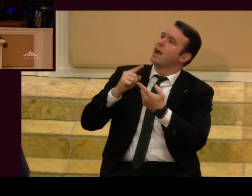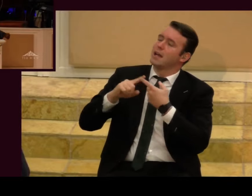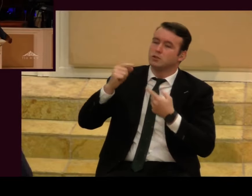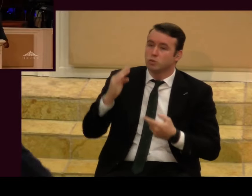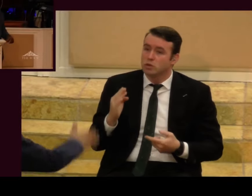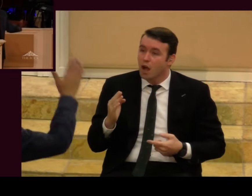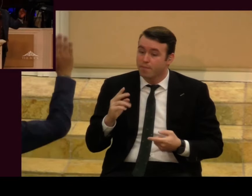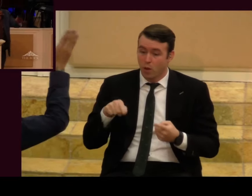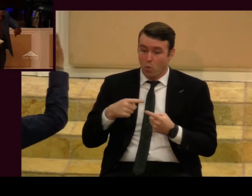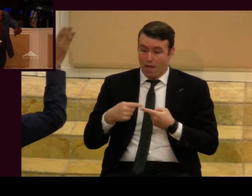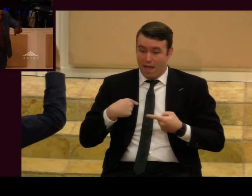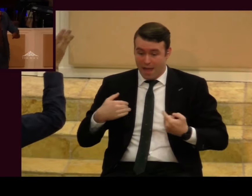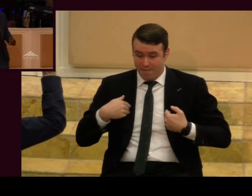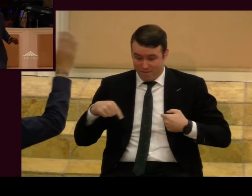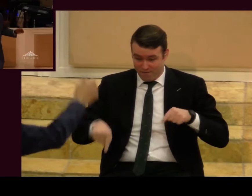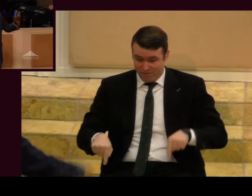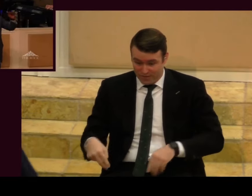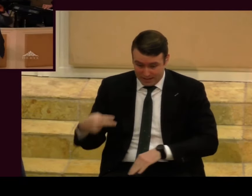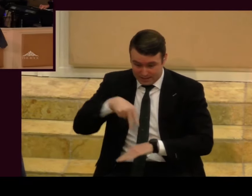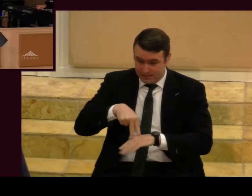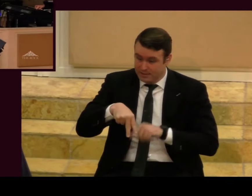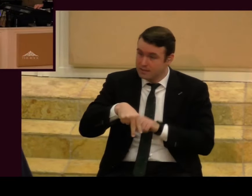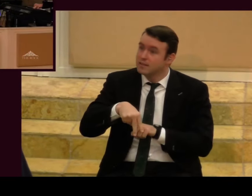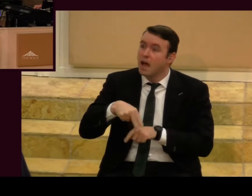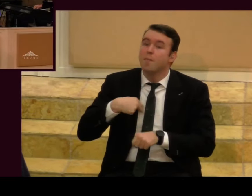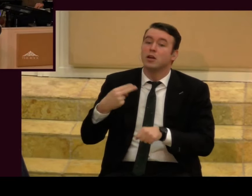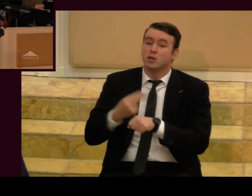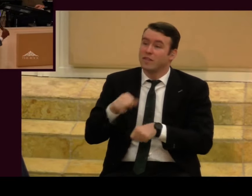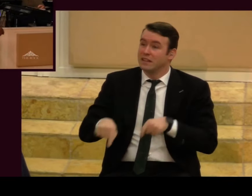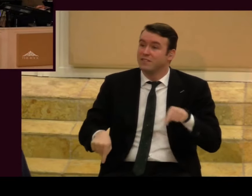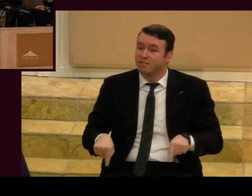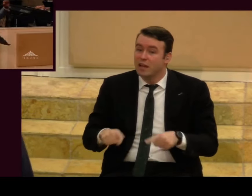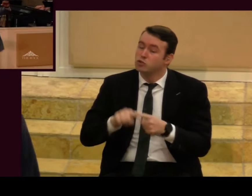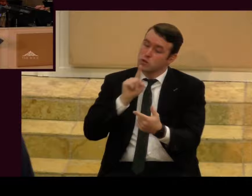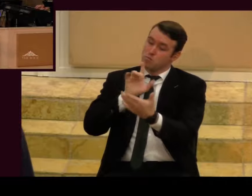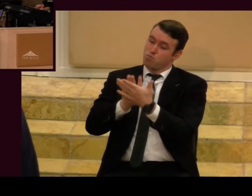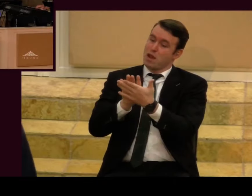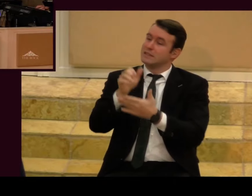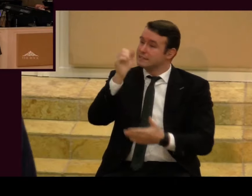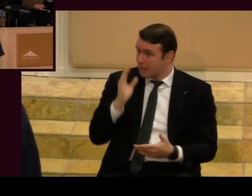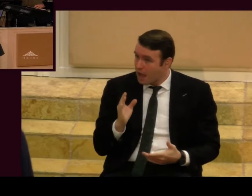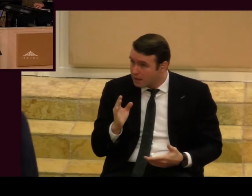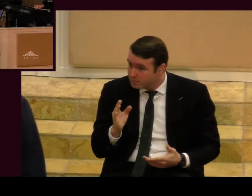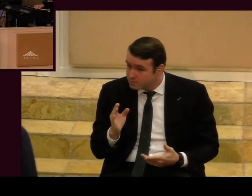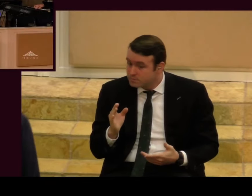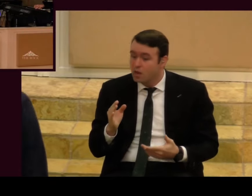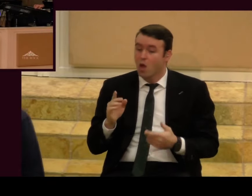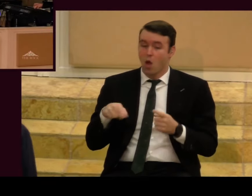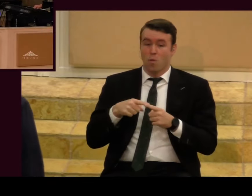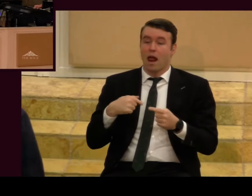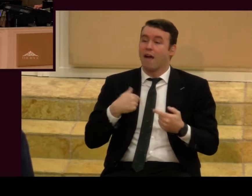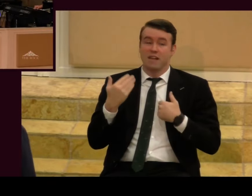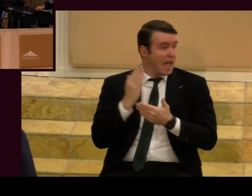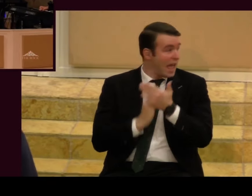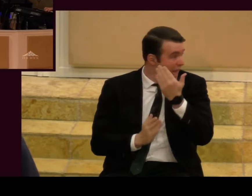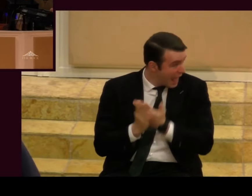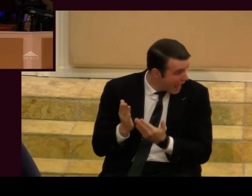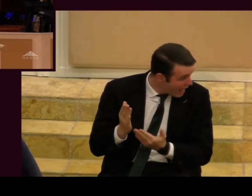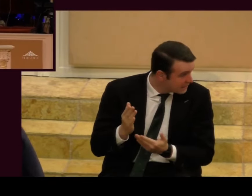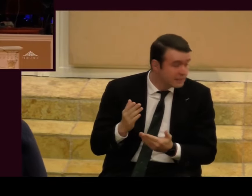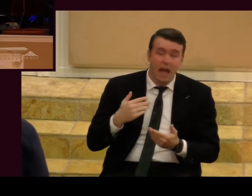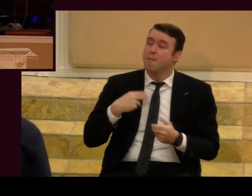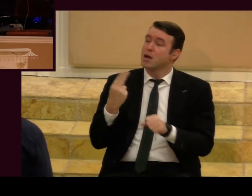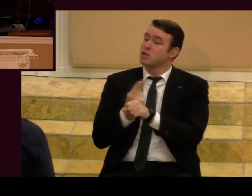God. While I've got feet on this body, I'm going to use these feet to praise God. And when I've got